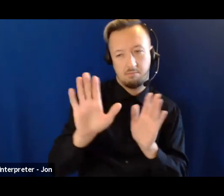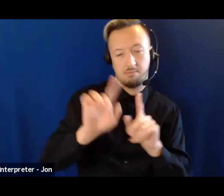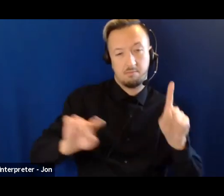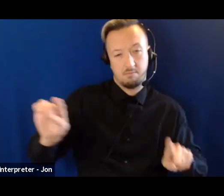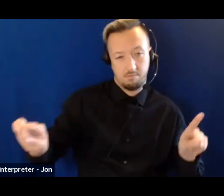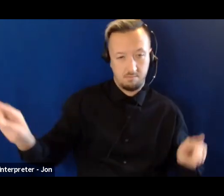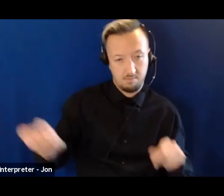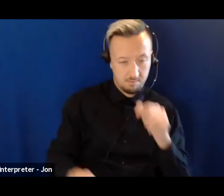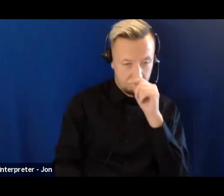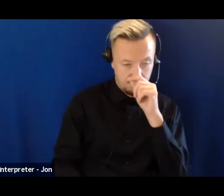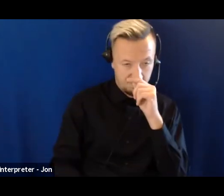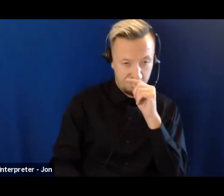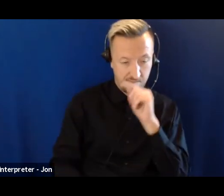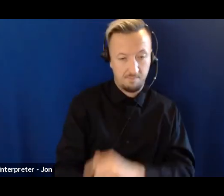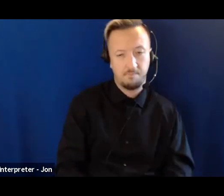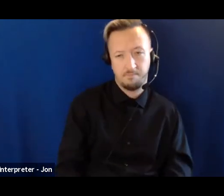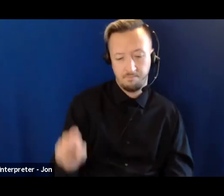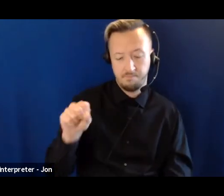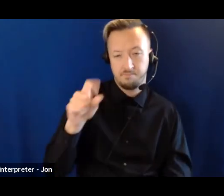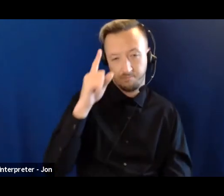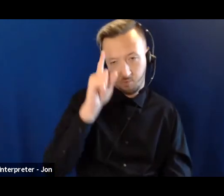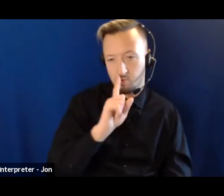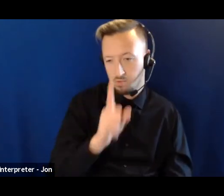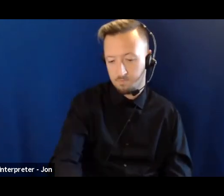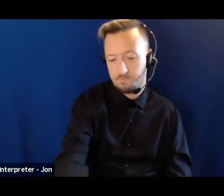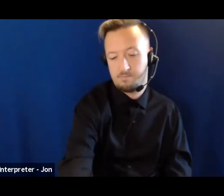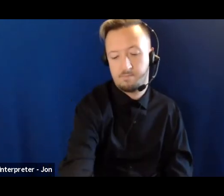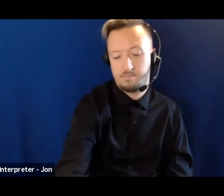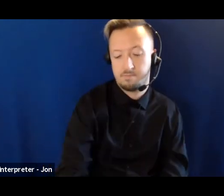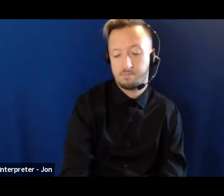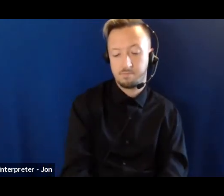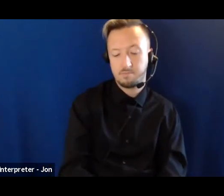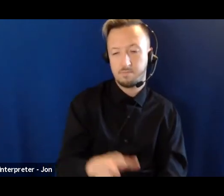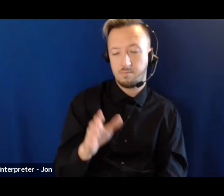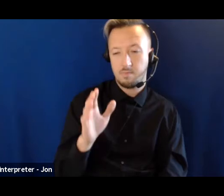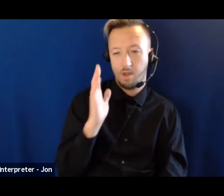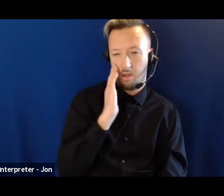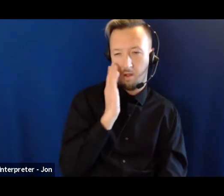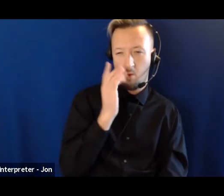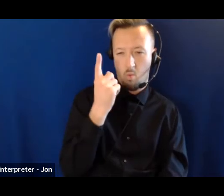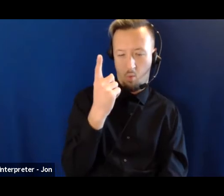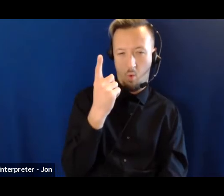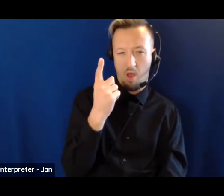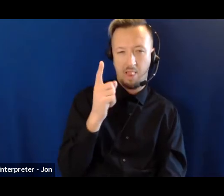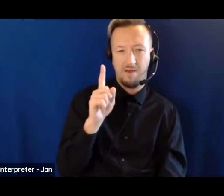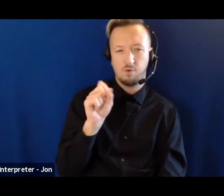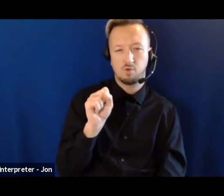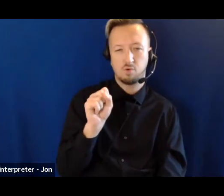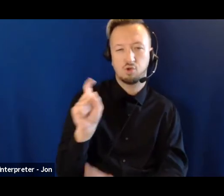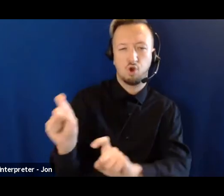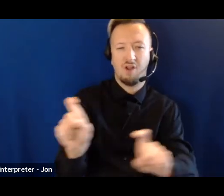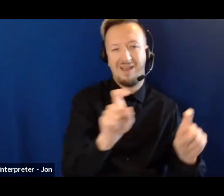Yeah. Yeah, absolutely. I know that there's a survey that has been going around,